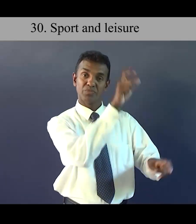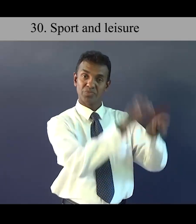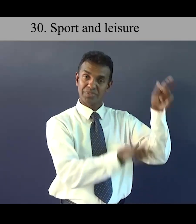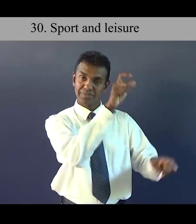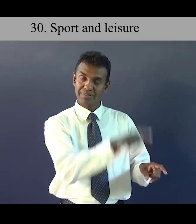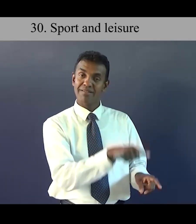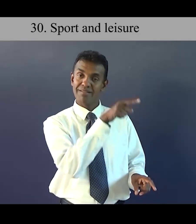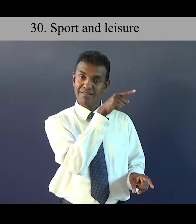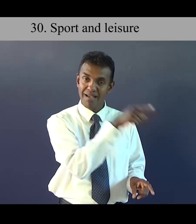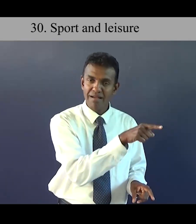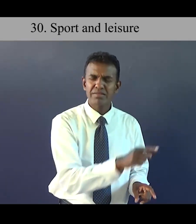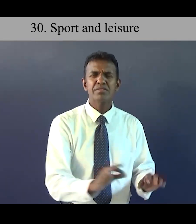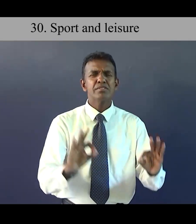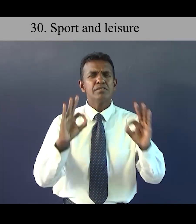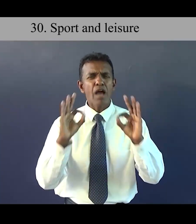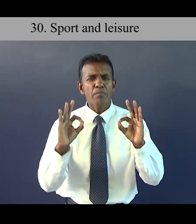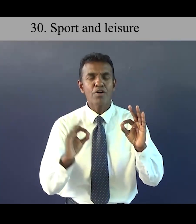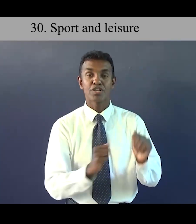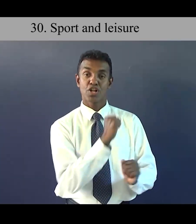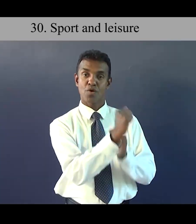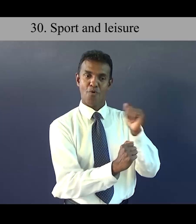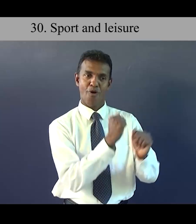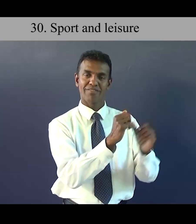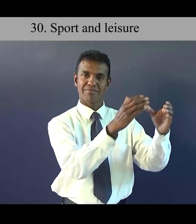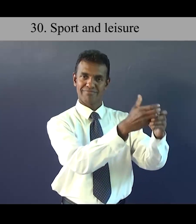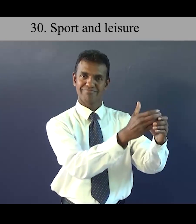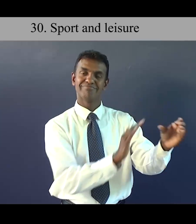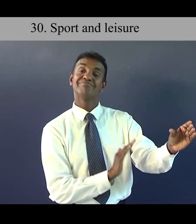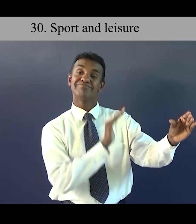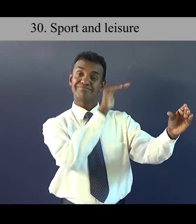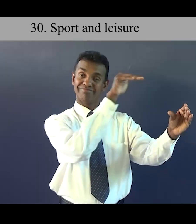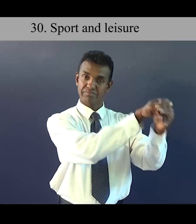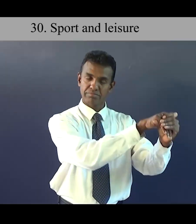Disabled people are supported to take part in ordinary sports.